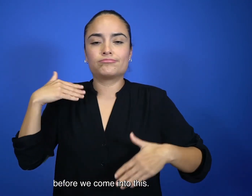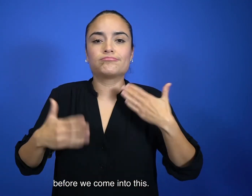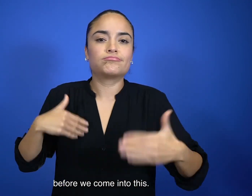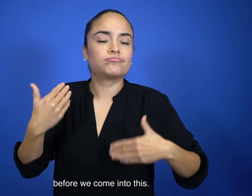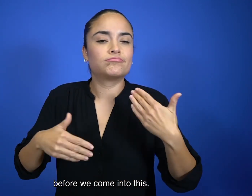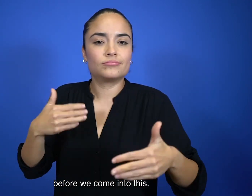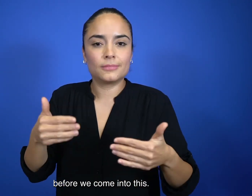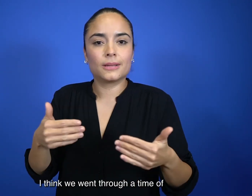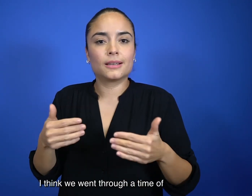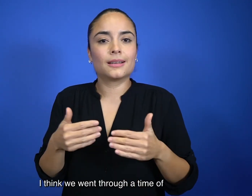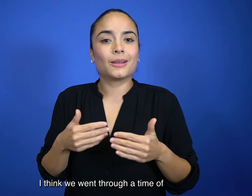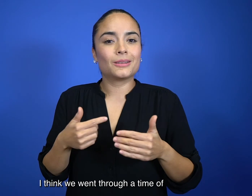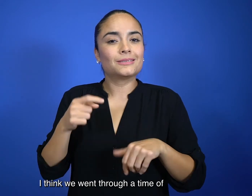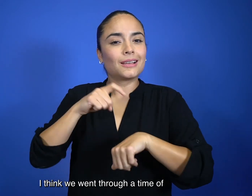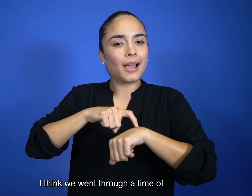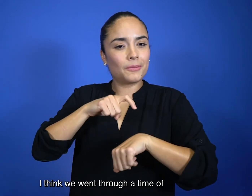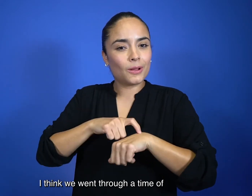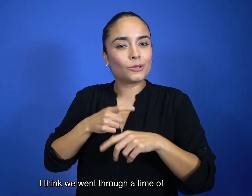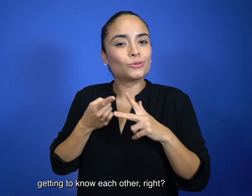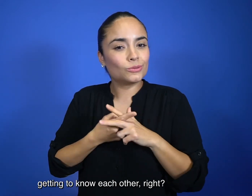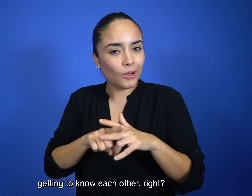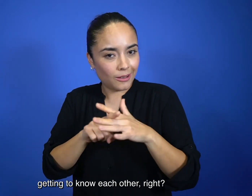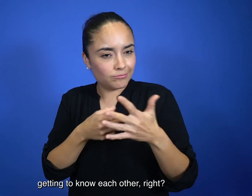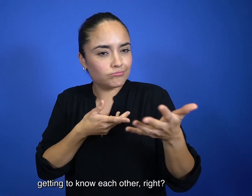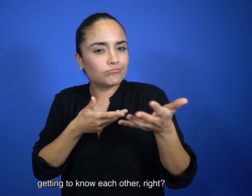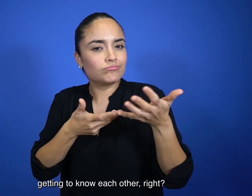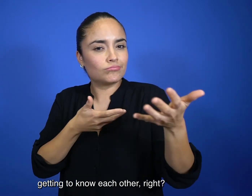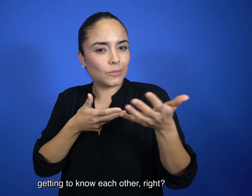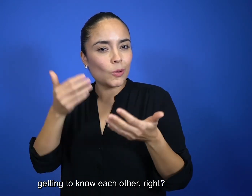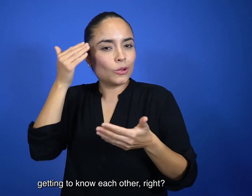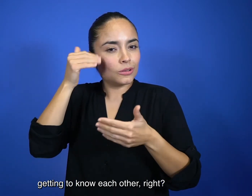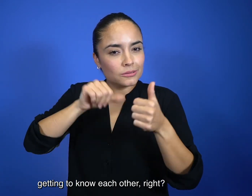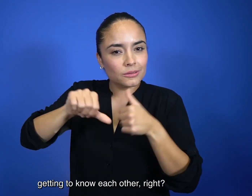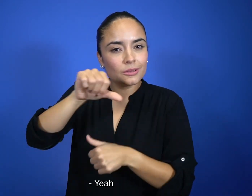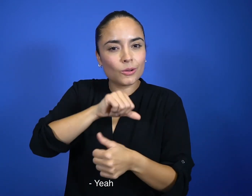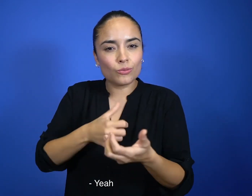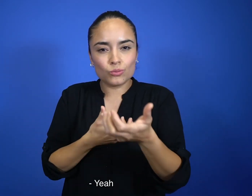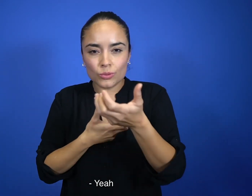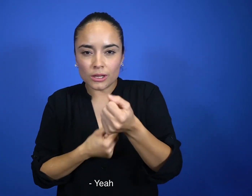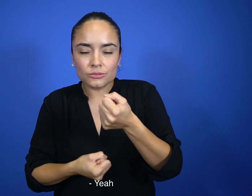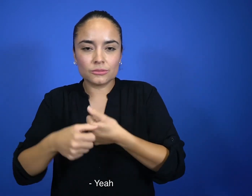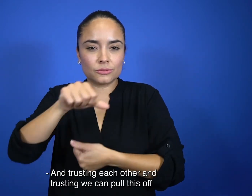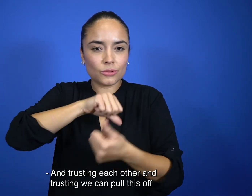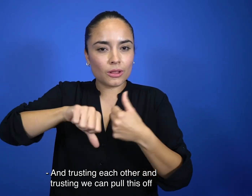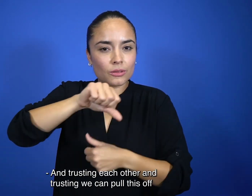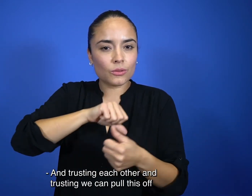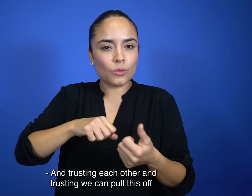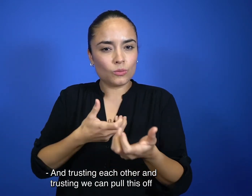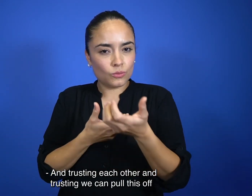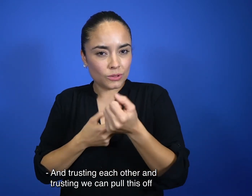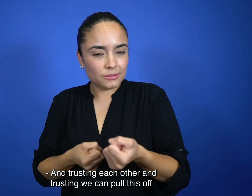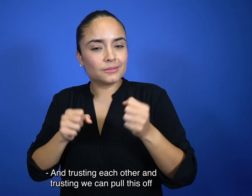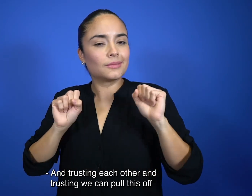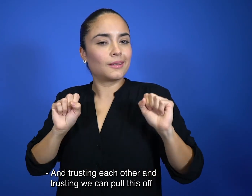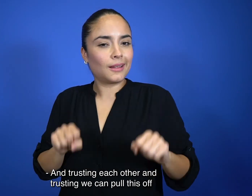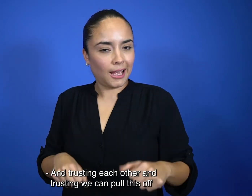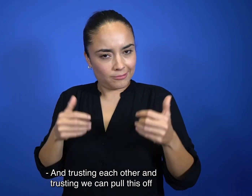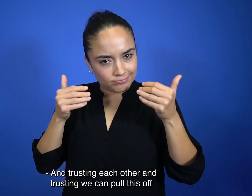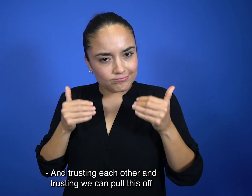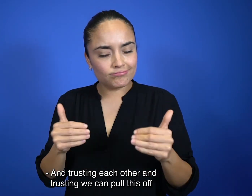this. I think we went through a time of getting to know each other, right? Mm-hmm. Yeah. And trusting each other and trusting we can